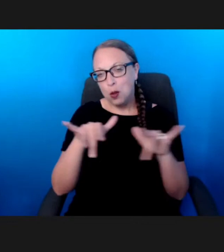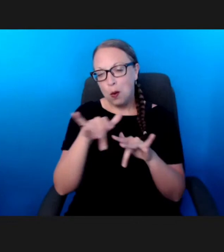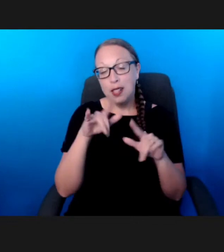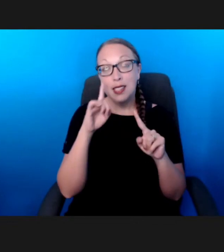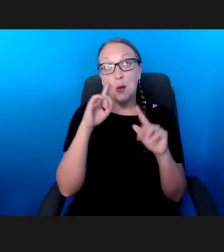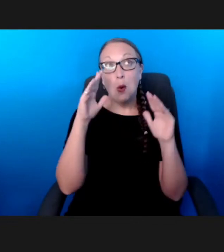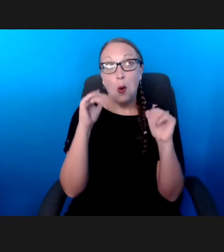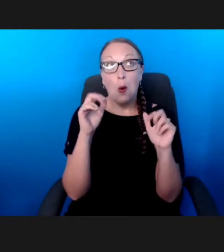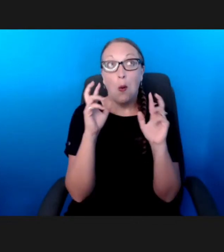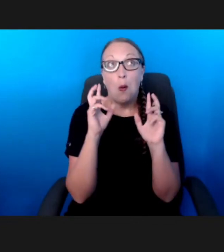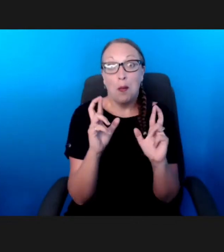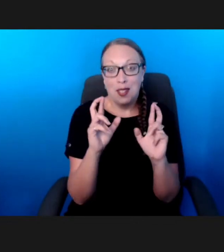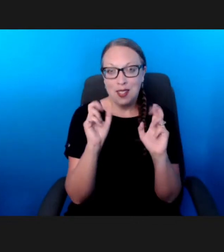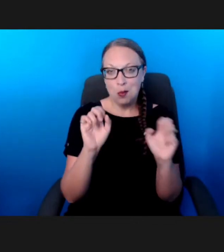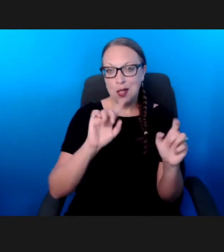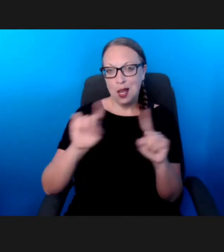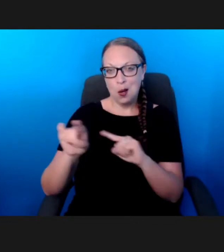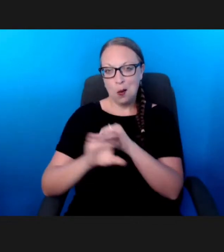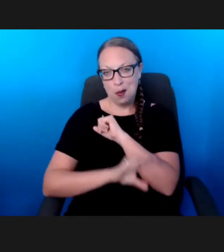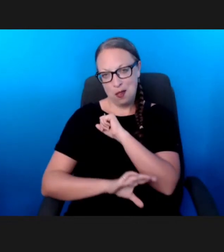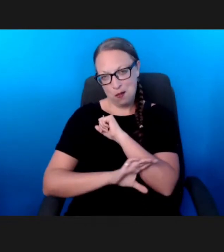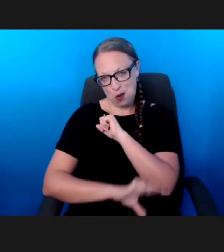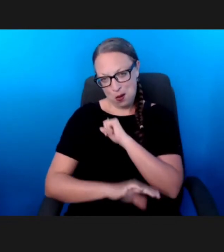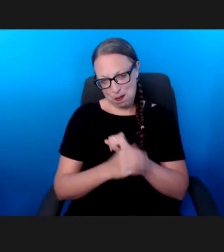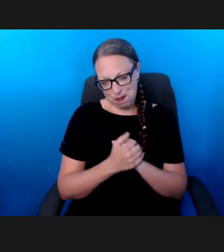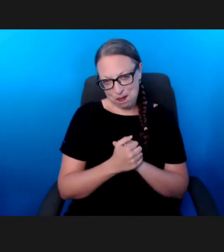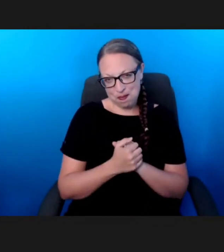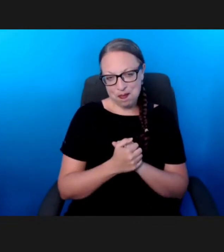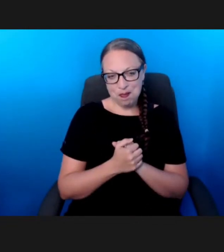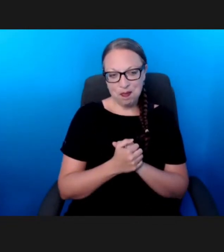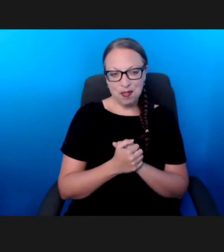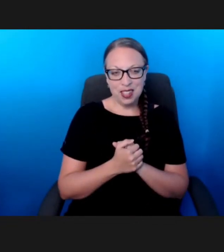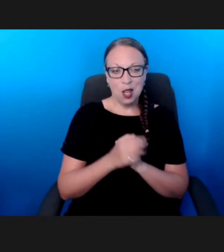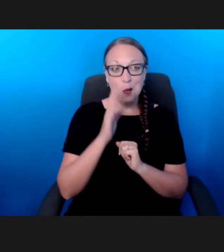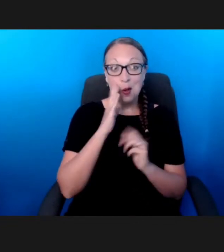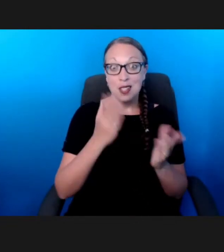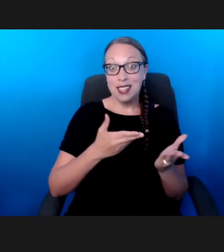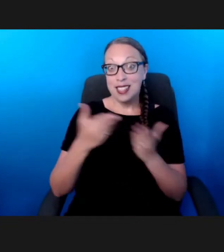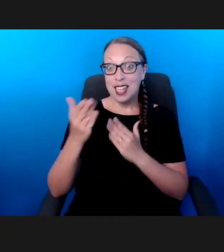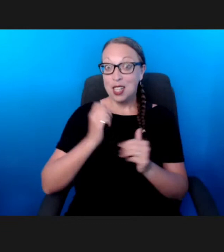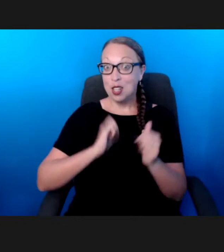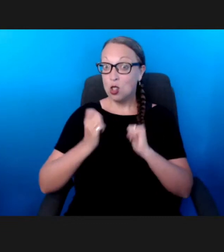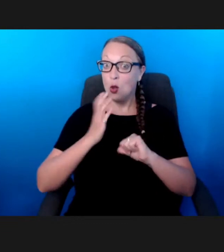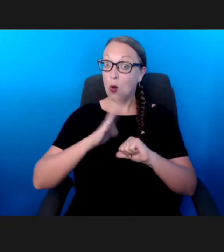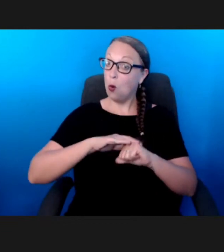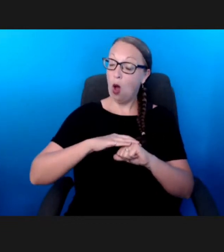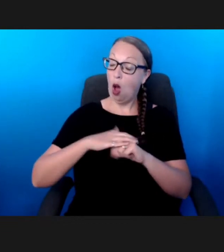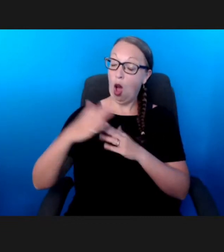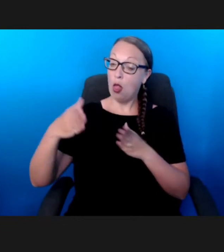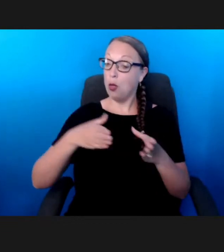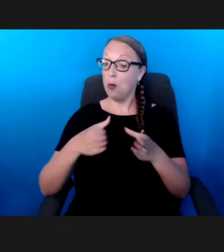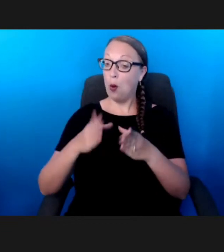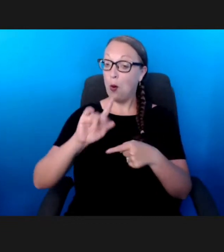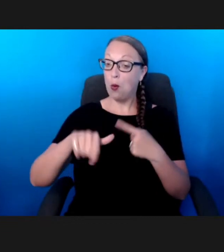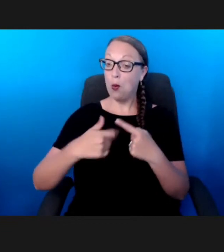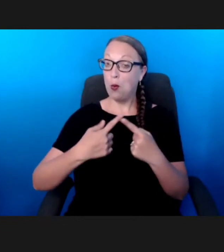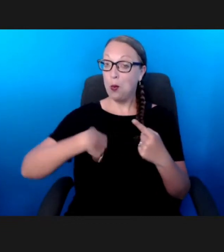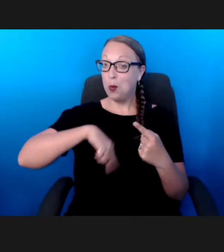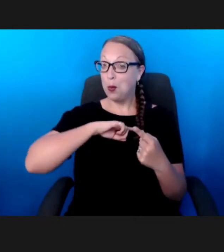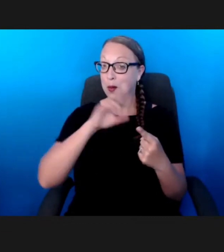we can travel there in the fall. And we're going to take this show on the road when we travel. So that'll be fun